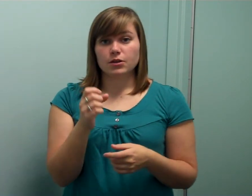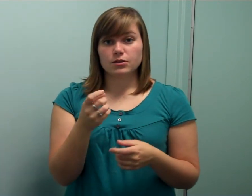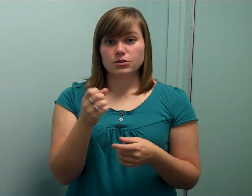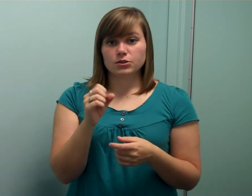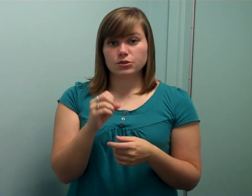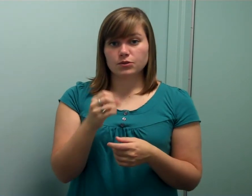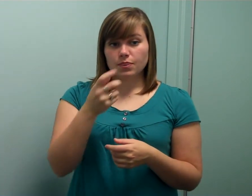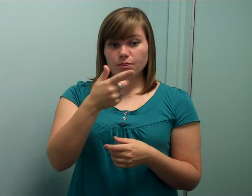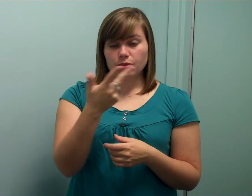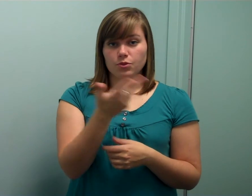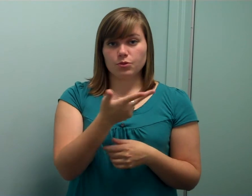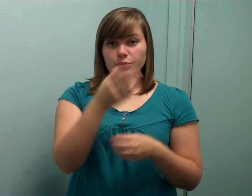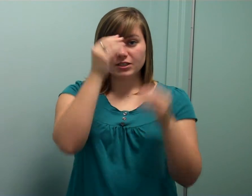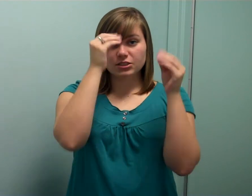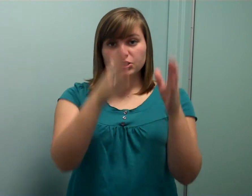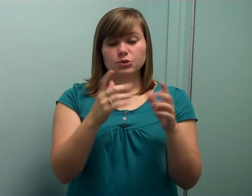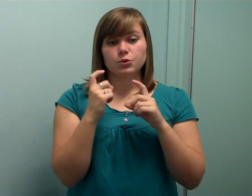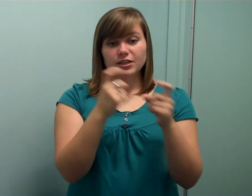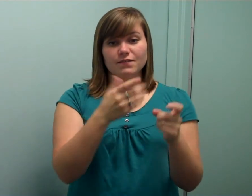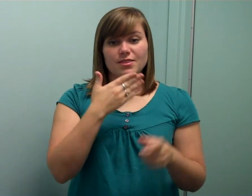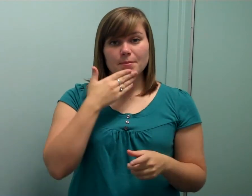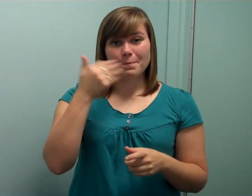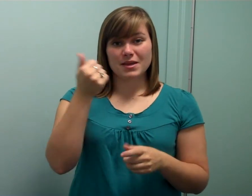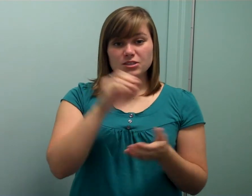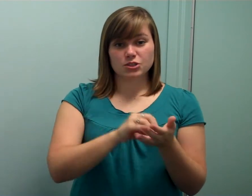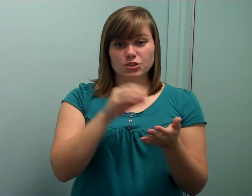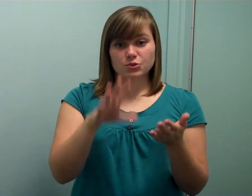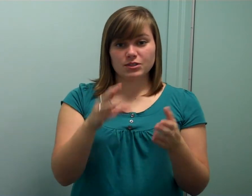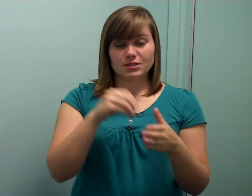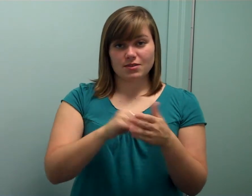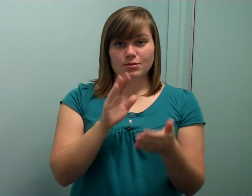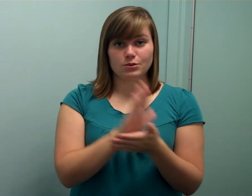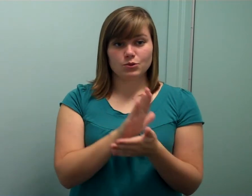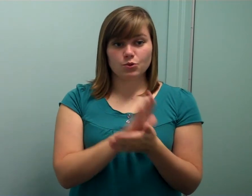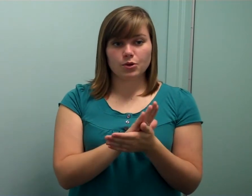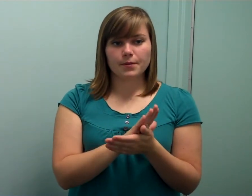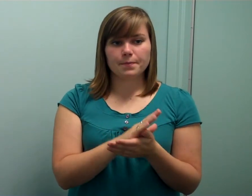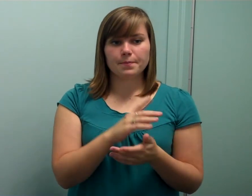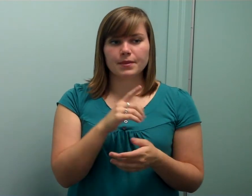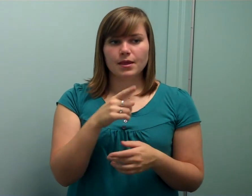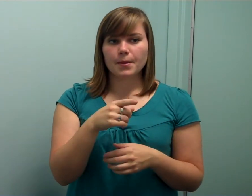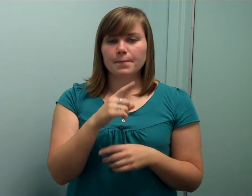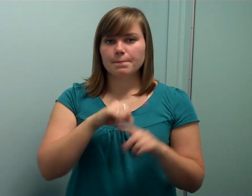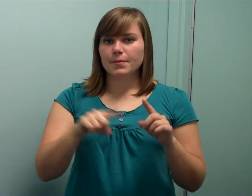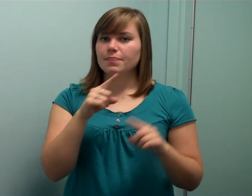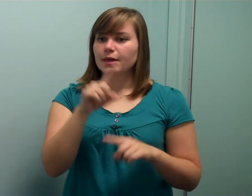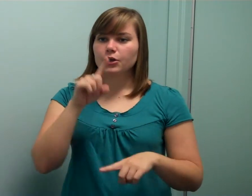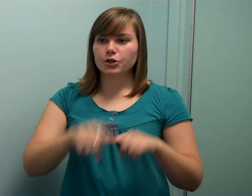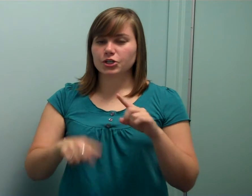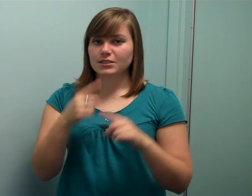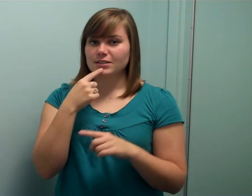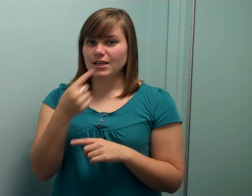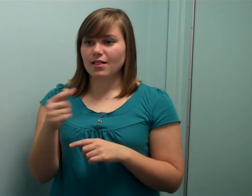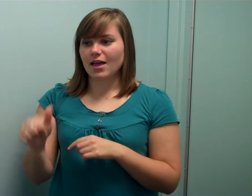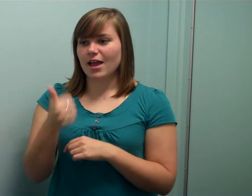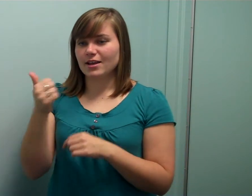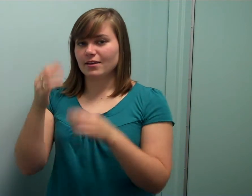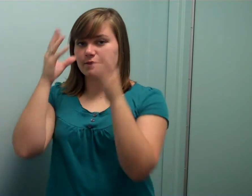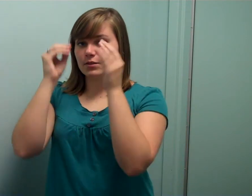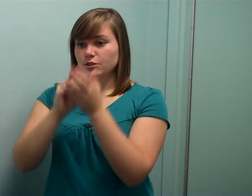students." These teachers were asked, "Don't tell any of the students or the parents about this." At the end of